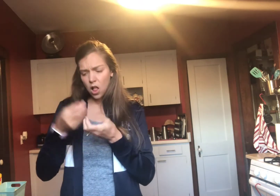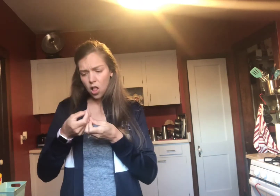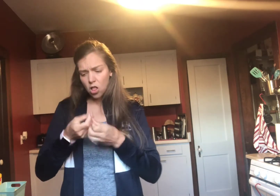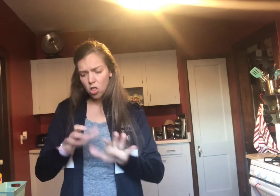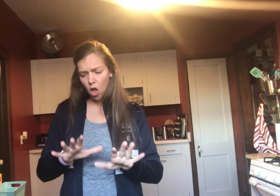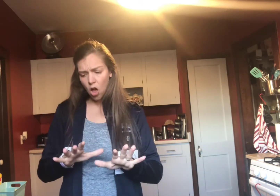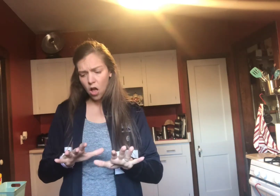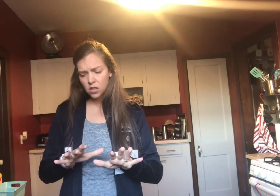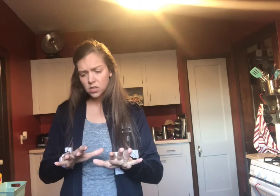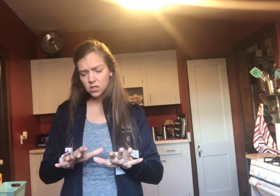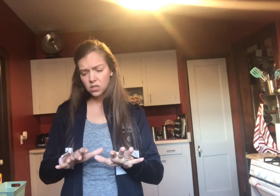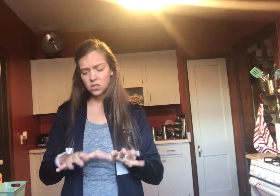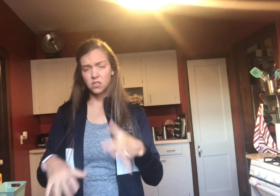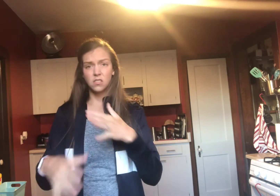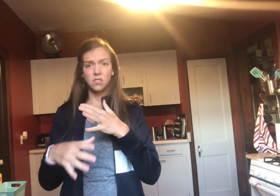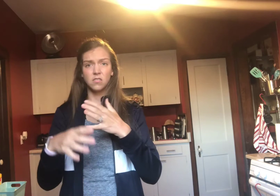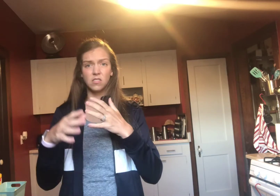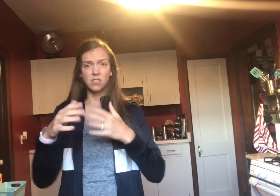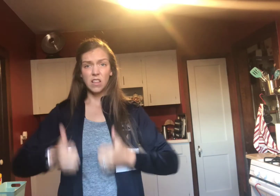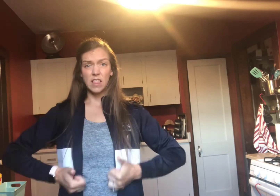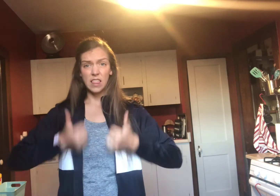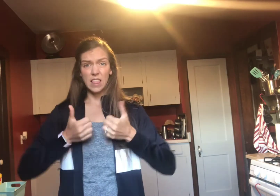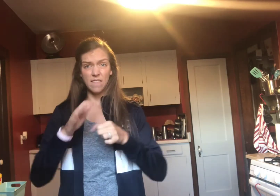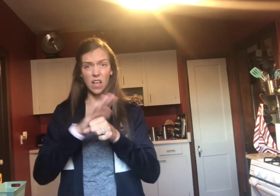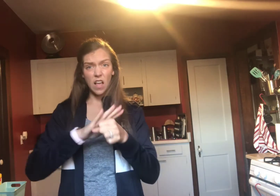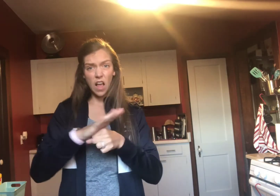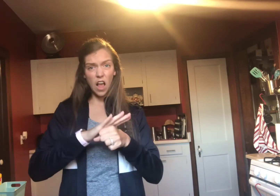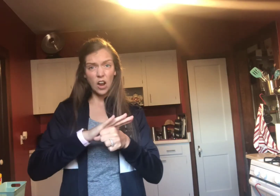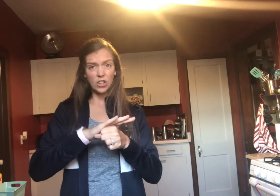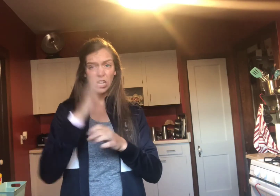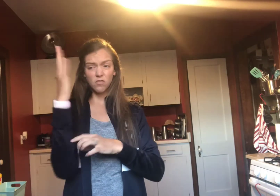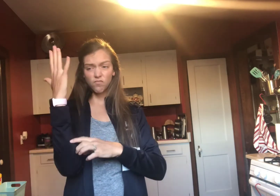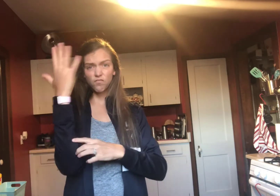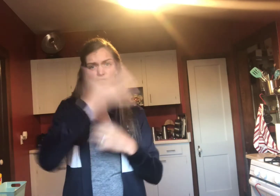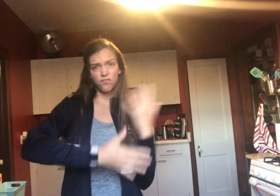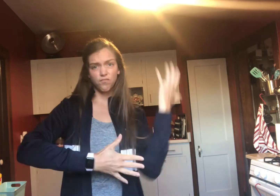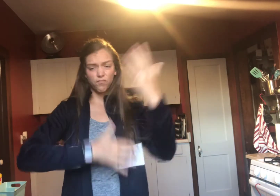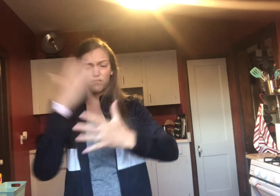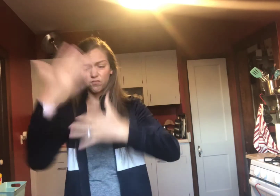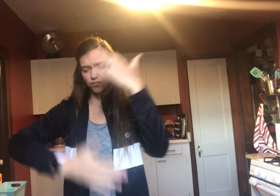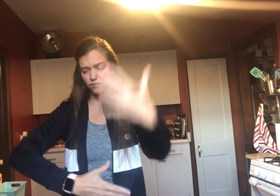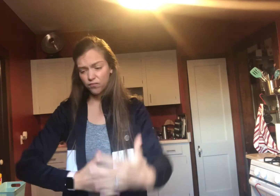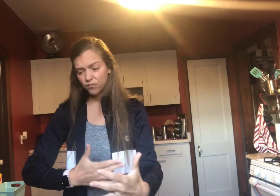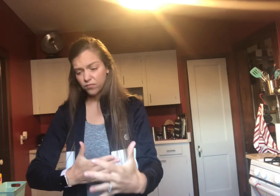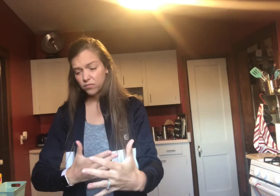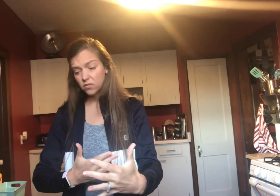Because of hunting and loss of habitat, the giant panda is endangered.